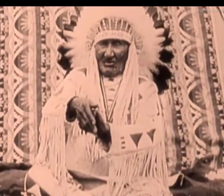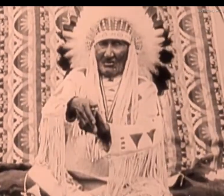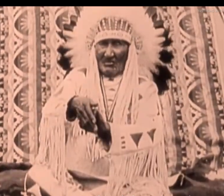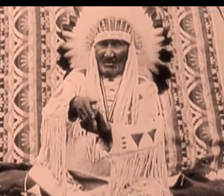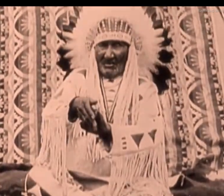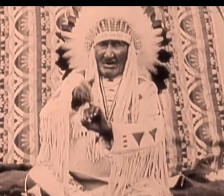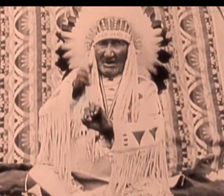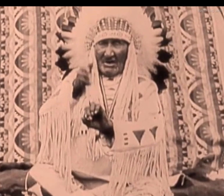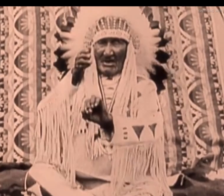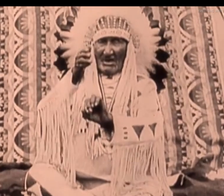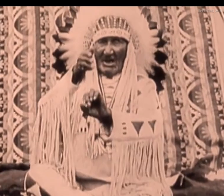Jump over.